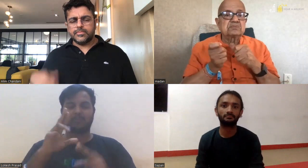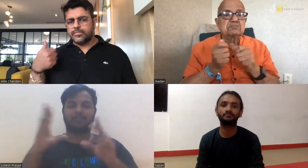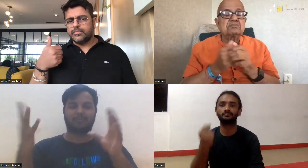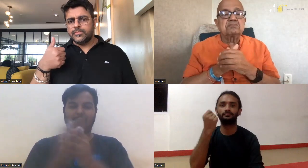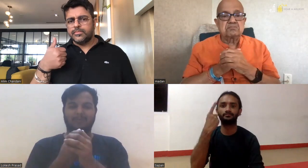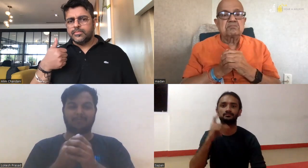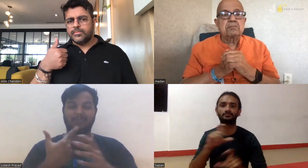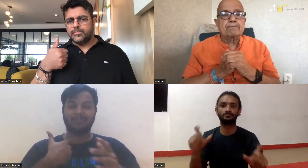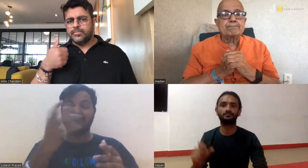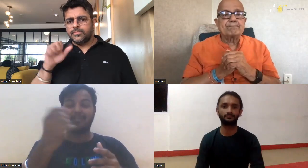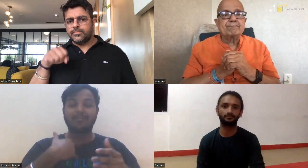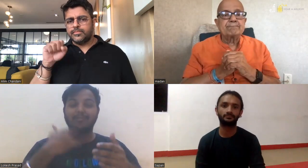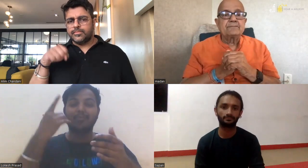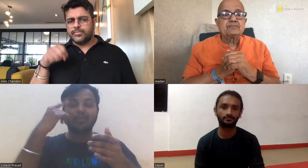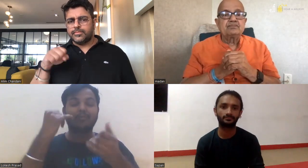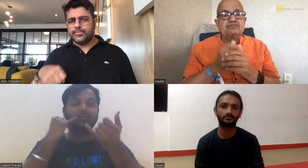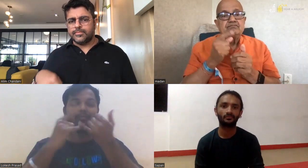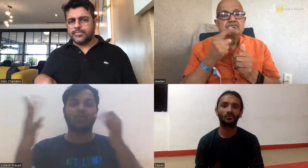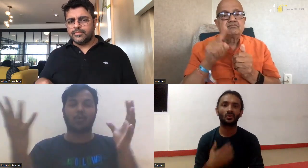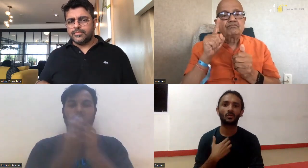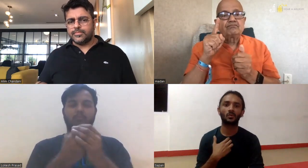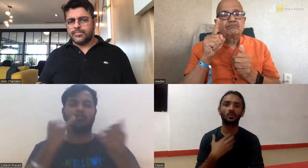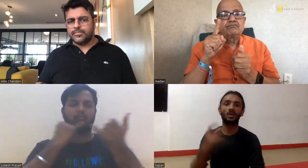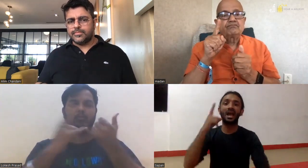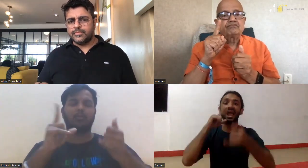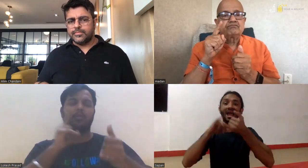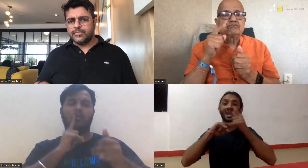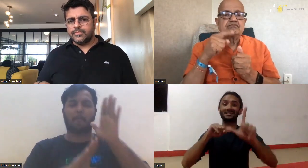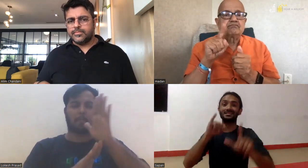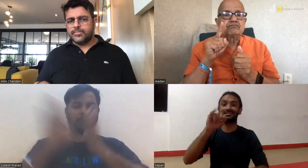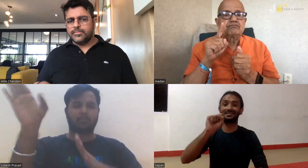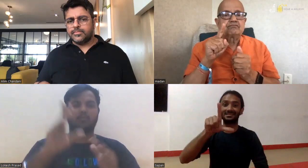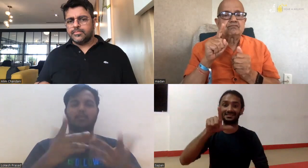Delhi also, it's the same, but Mumbai, I've seen it's much more.